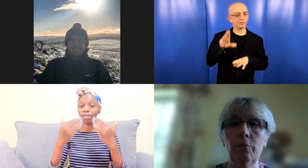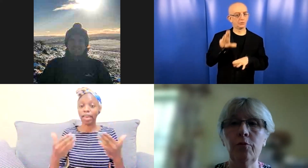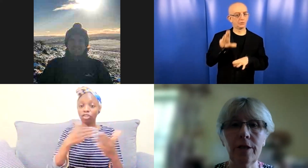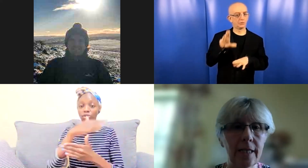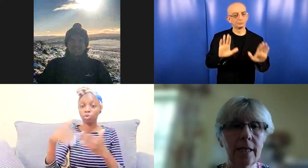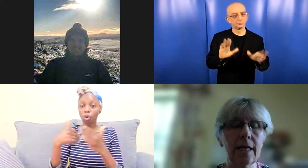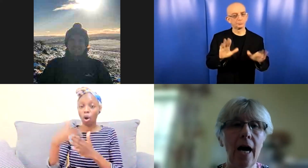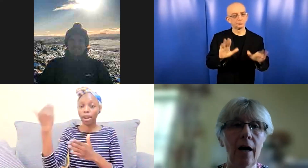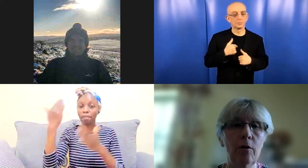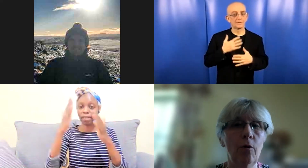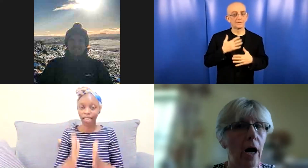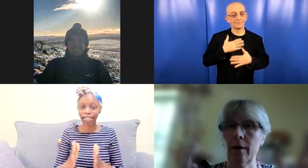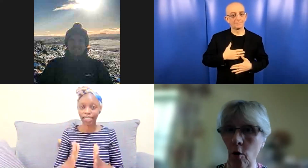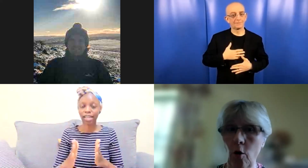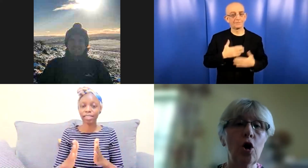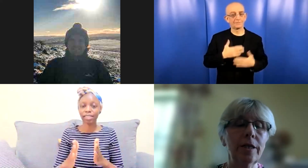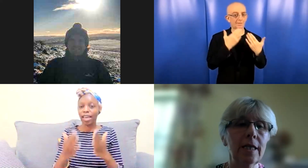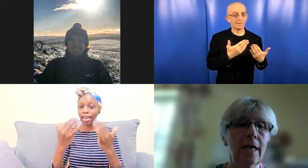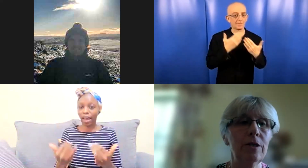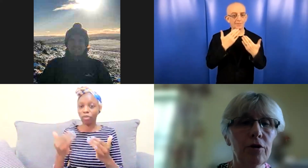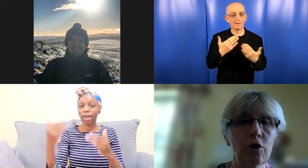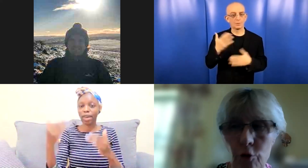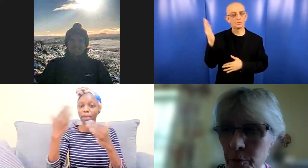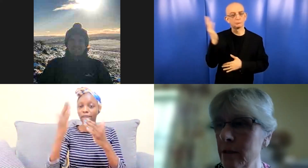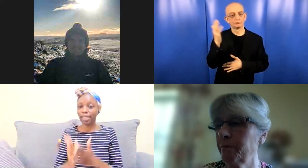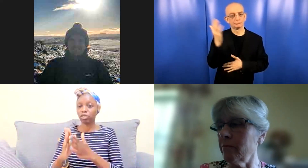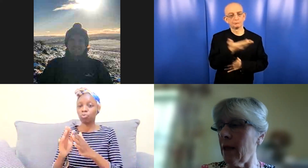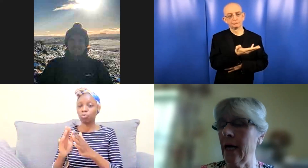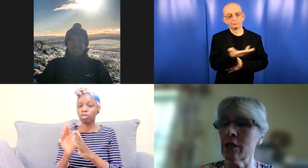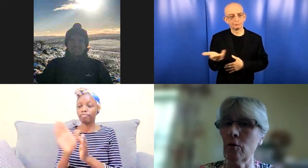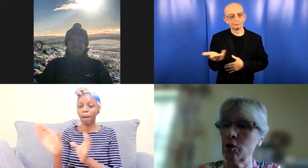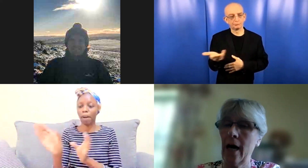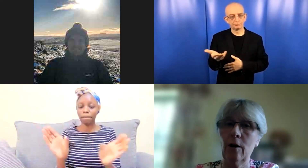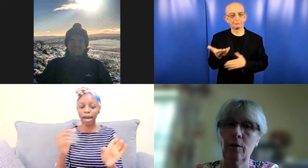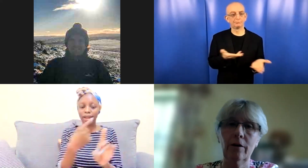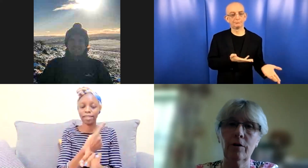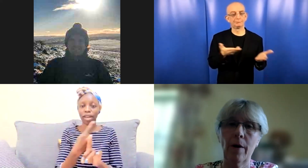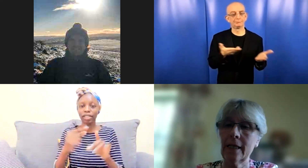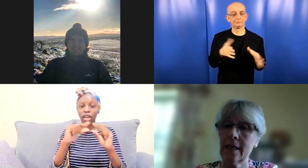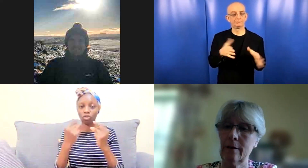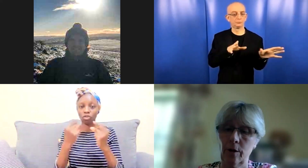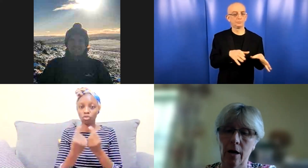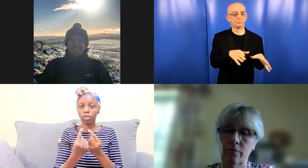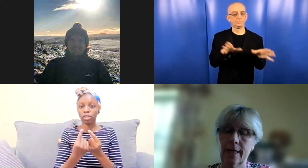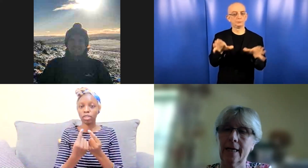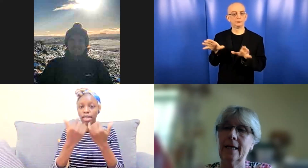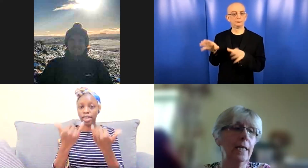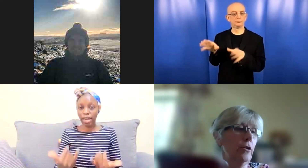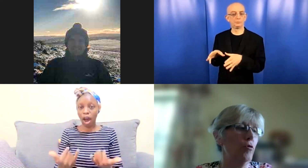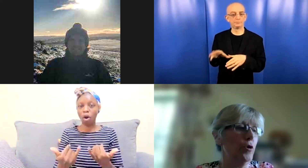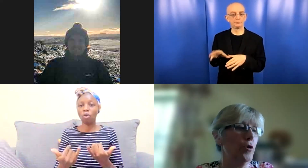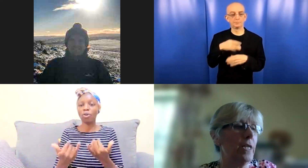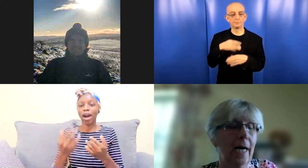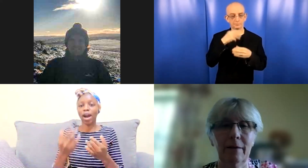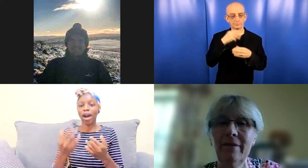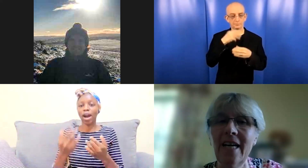the presenters and will all join us in our different groups. I just want to now remind us, and we are running a little